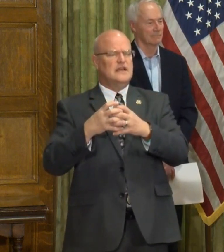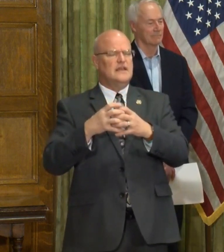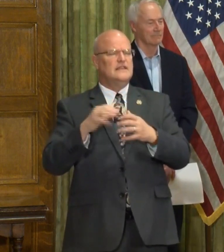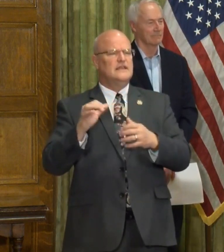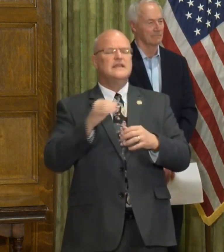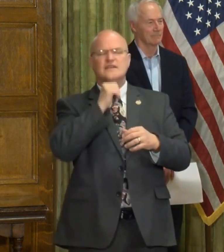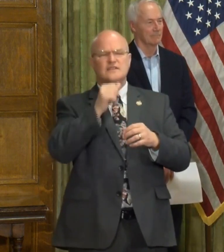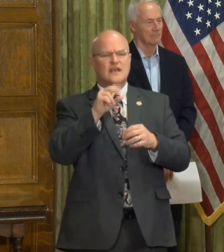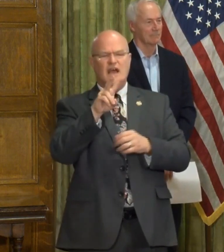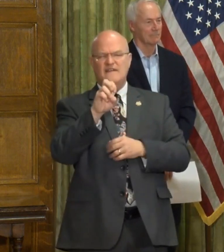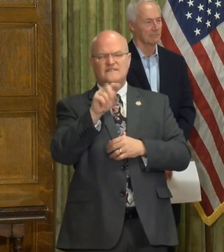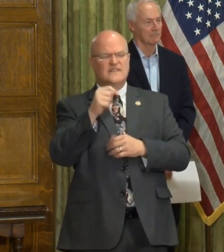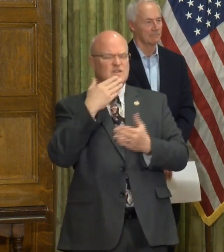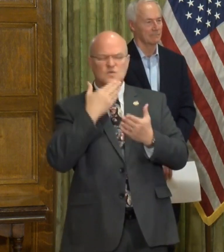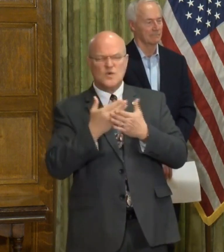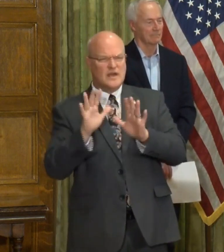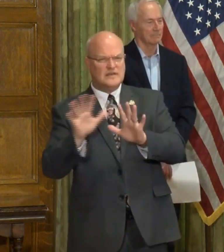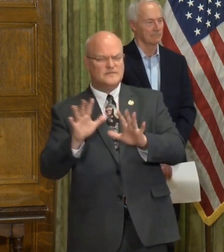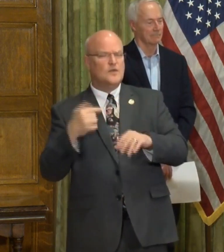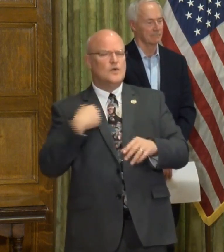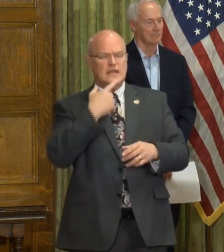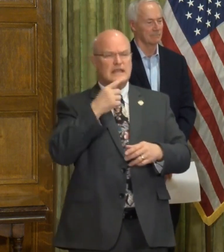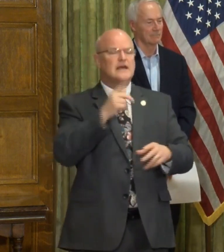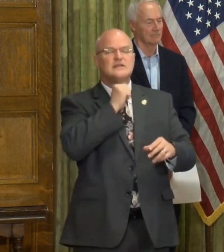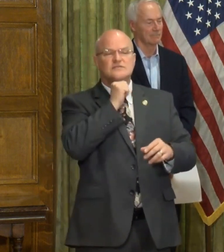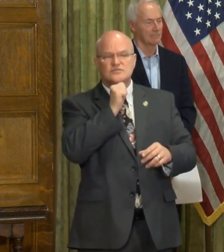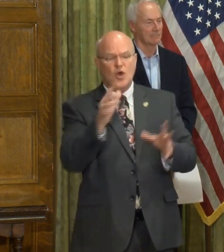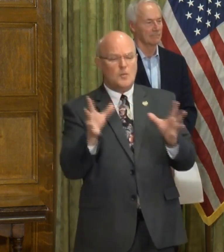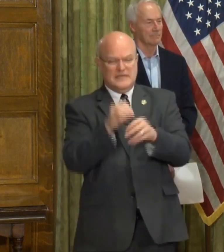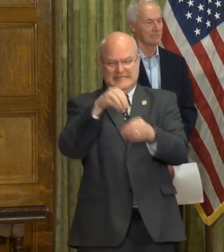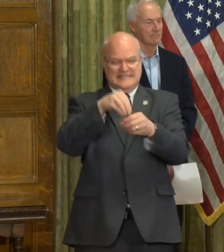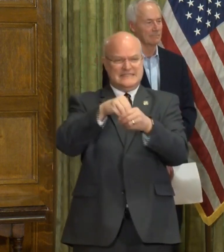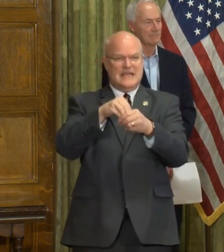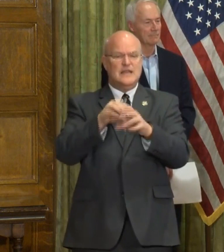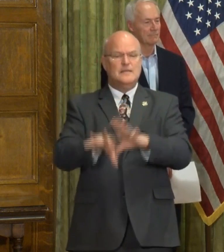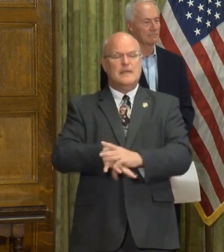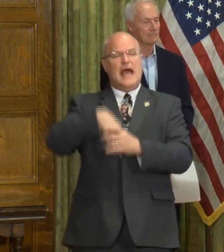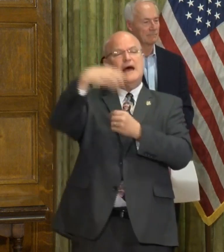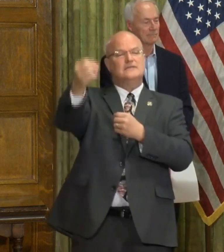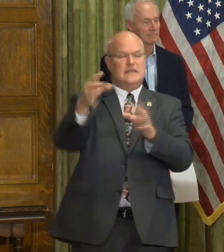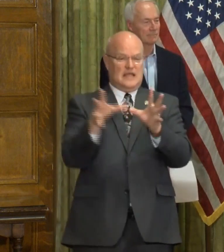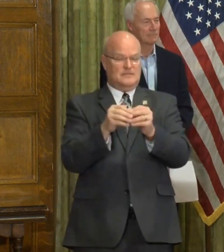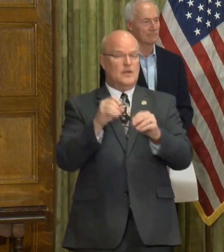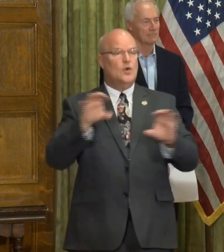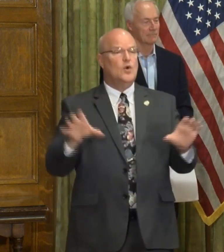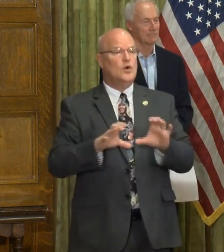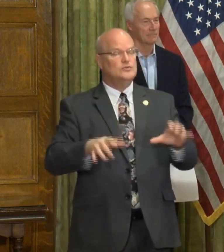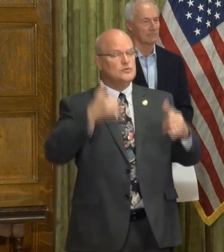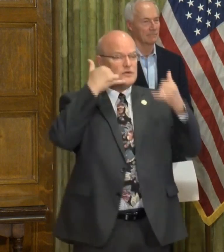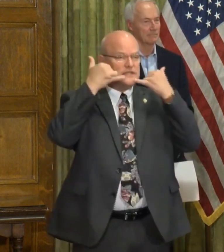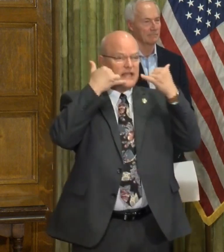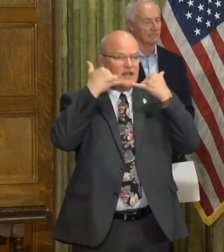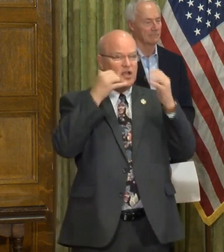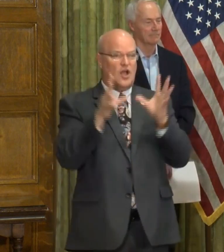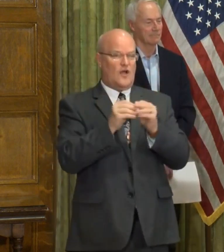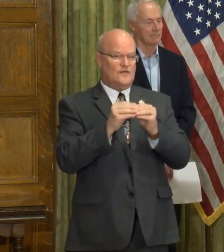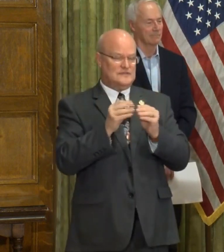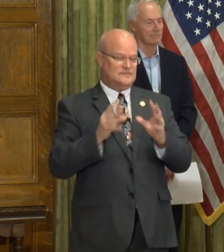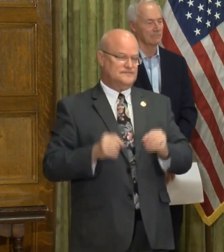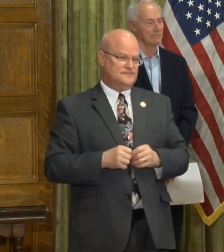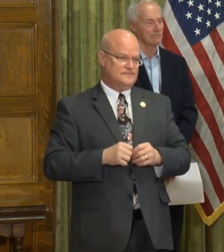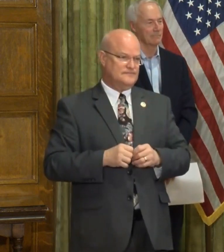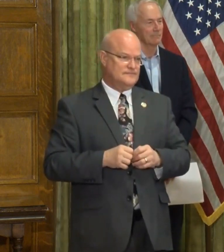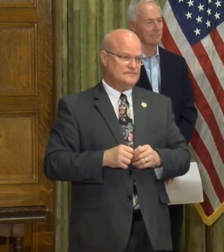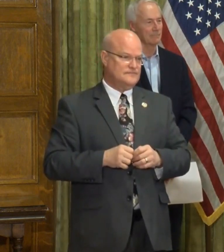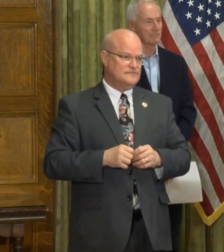They're enclosed, they're not ventilated well. We're telling employees, do not meet in there, meet outside or do a teleconferencing